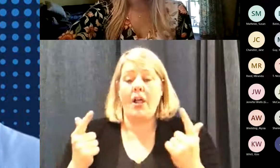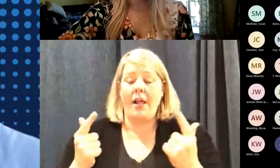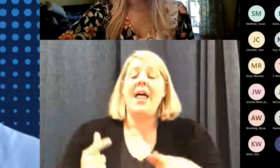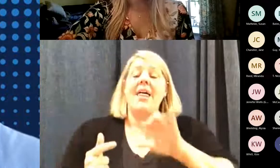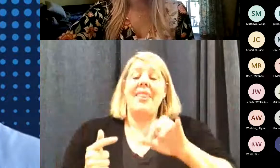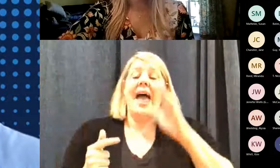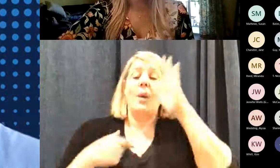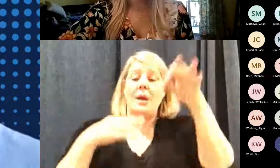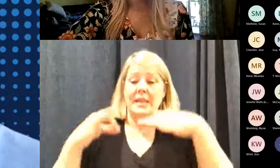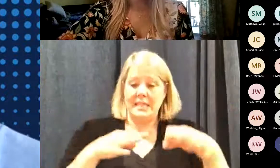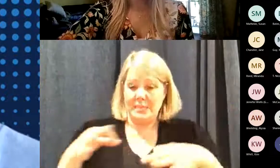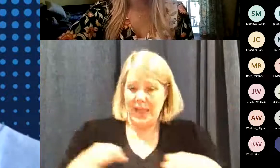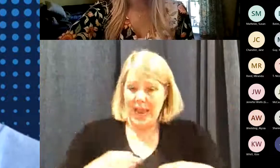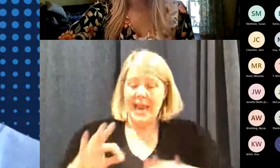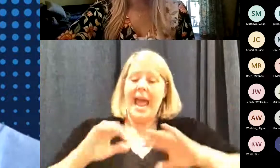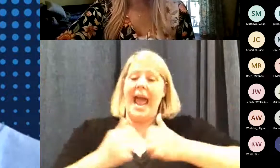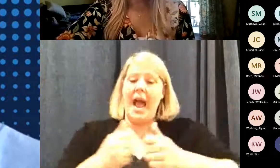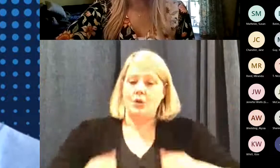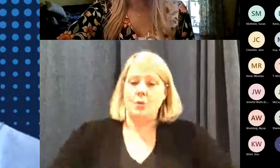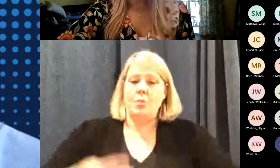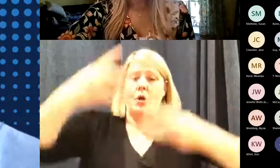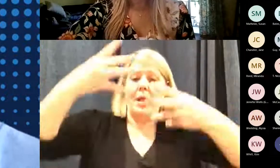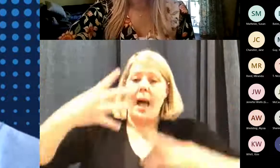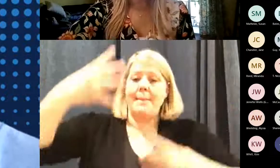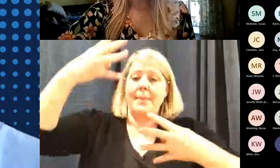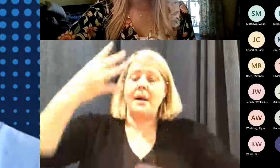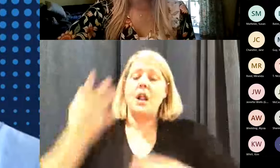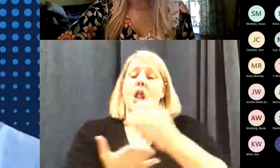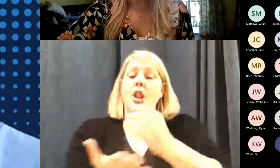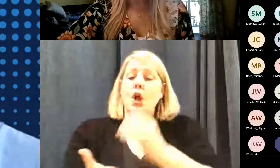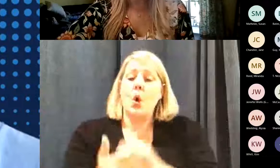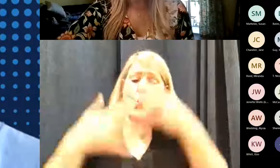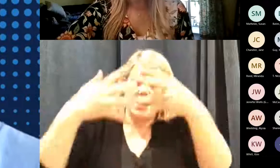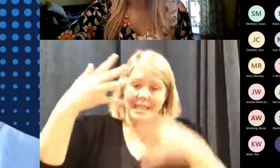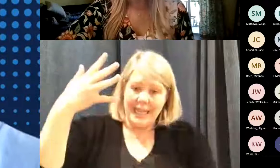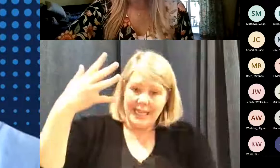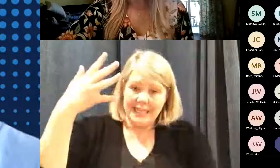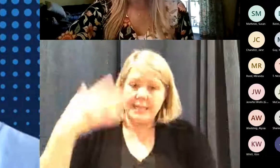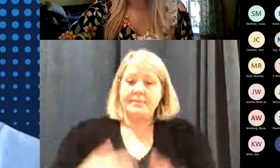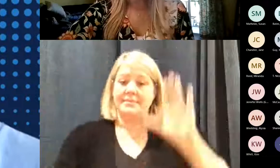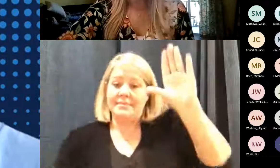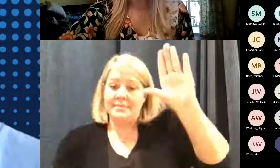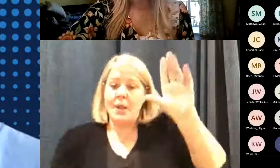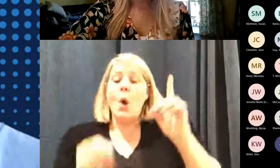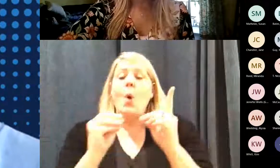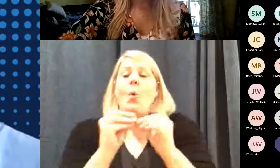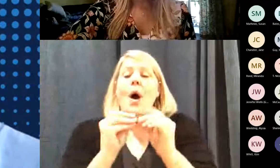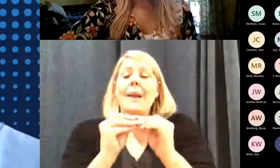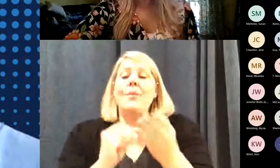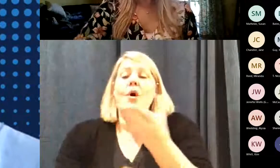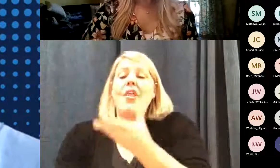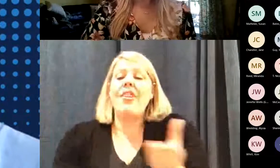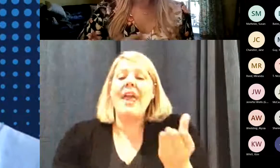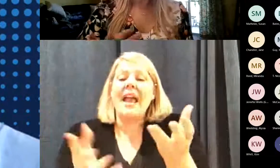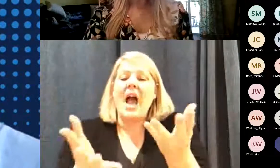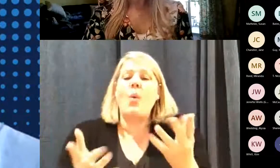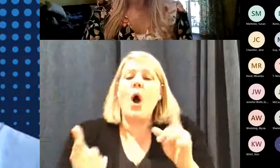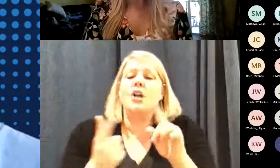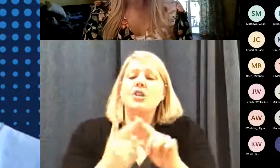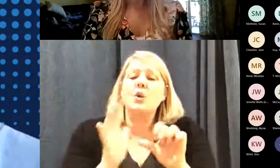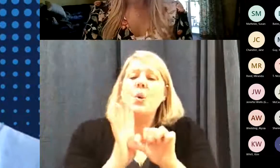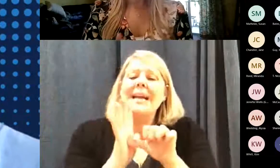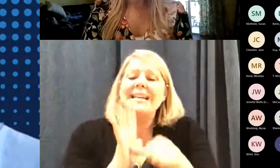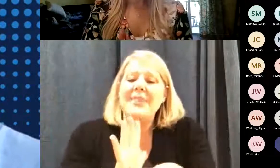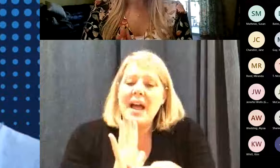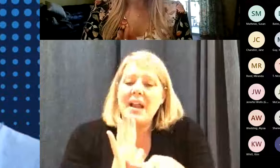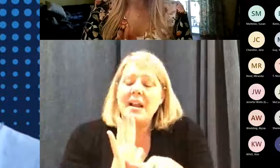course list, and the flyer. And one other thing, I just wanted to reiterate something that Joe just said. The